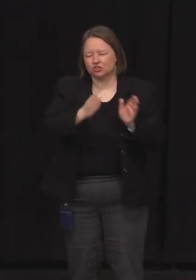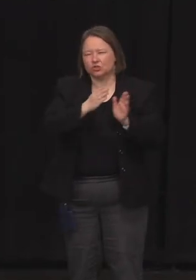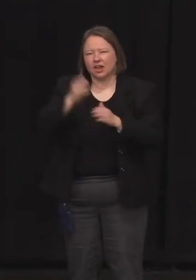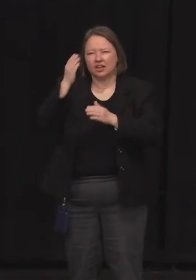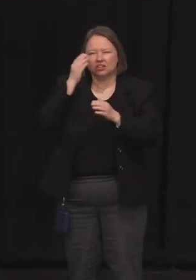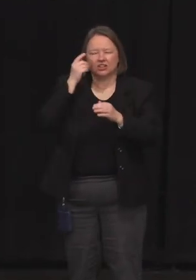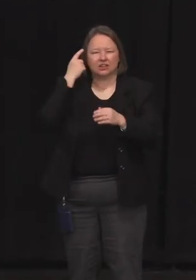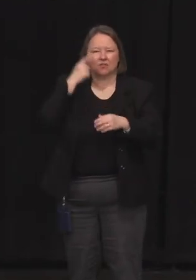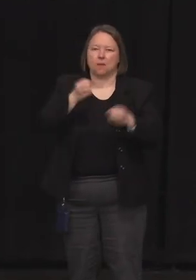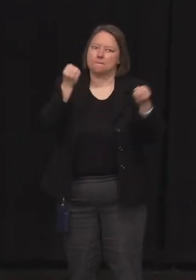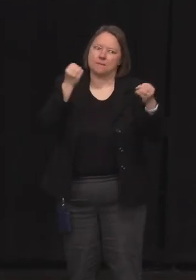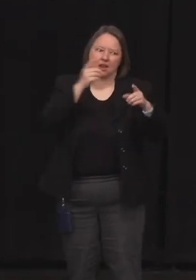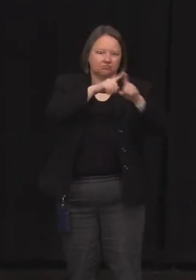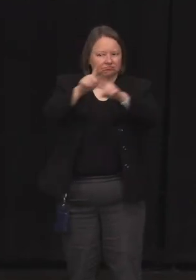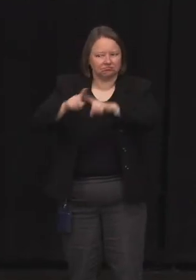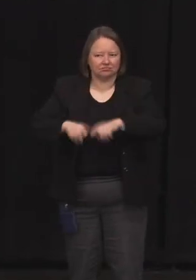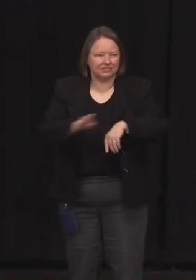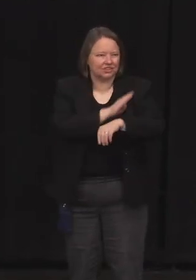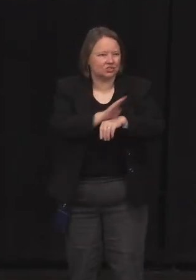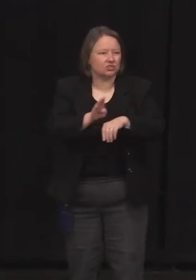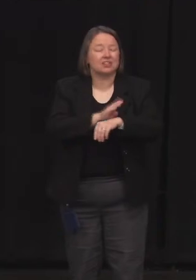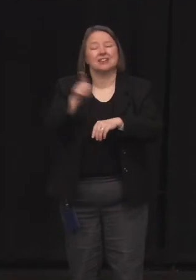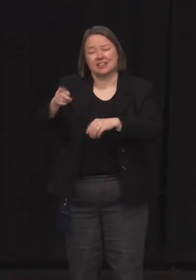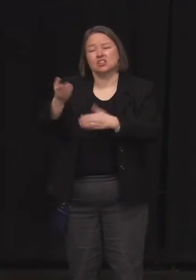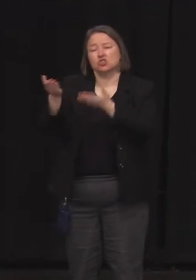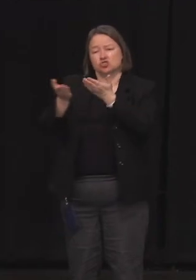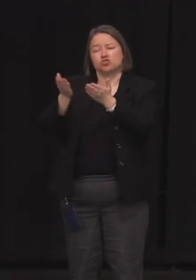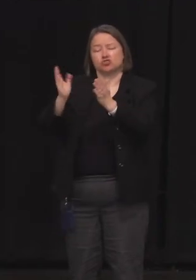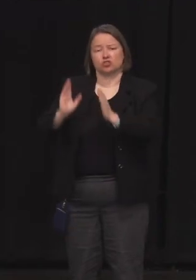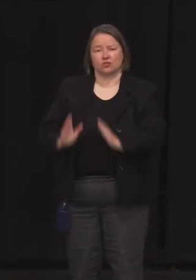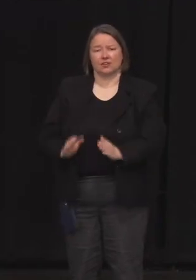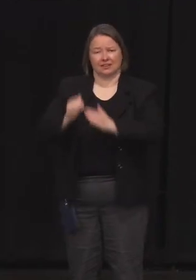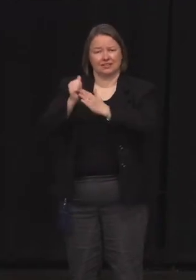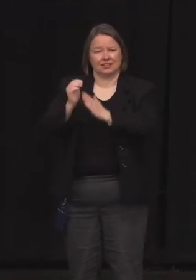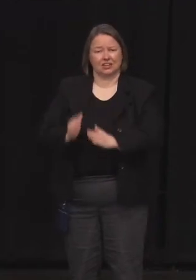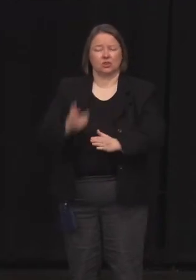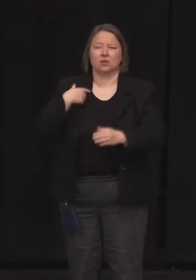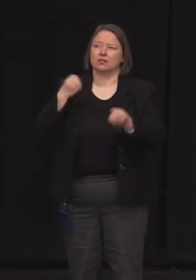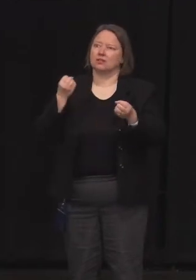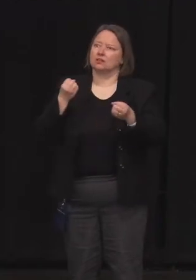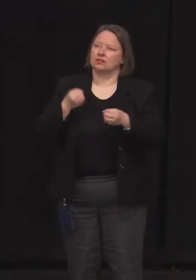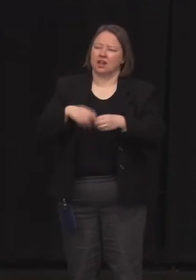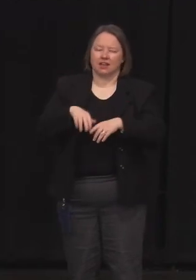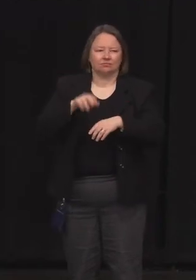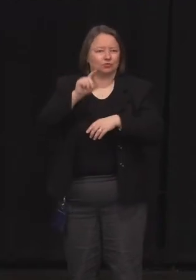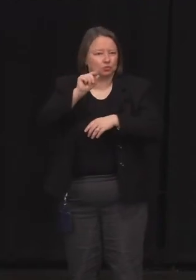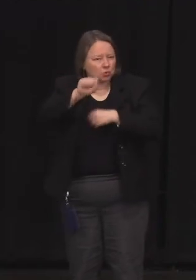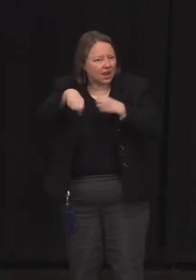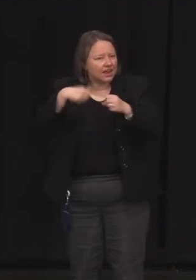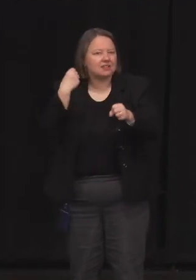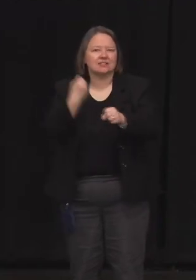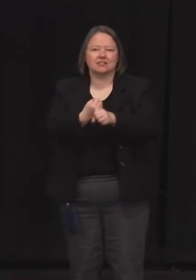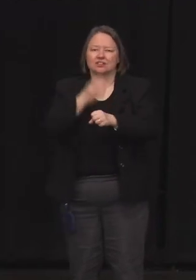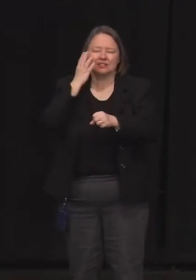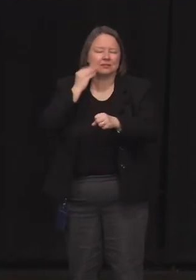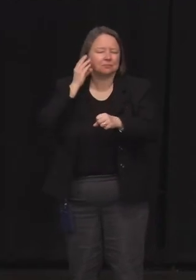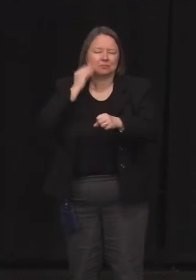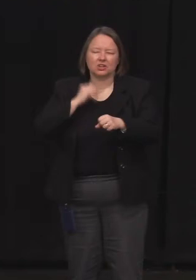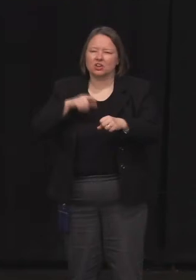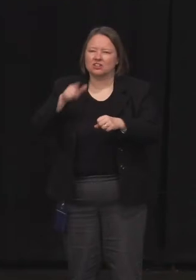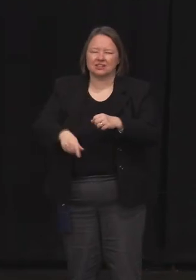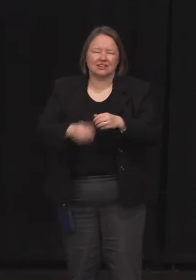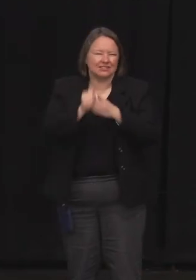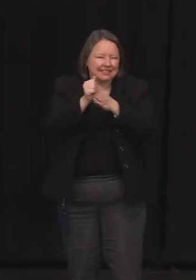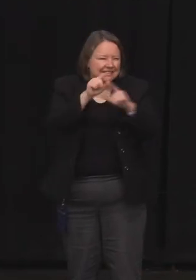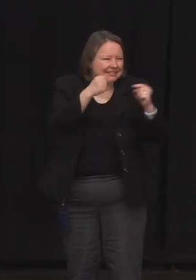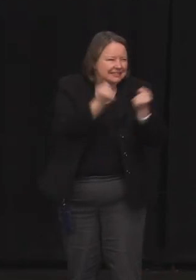myriad of industries. He is a servant leader with over 2 decades of experience leading teams and